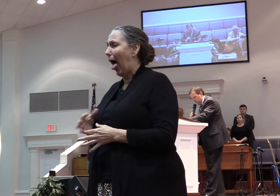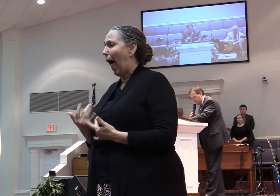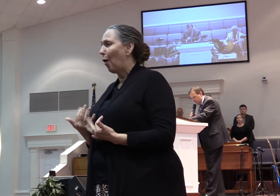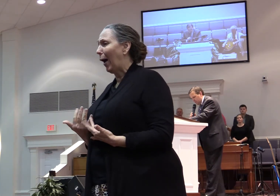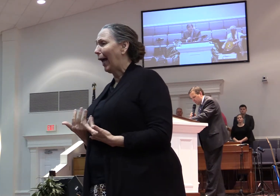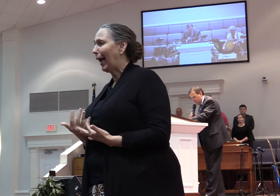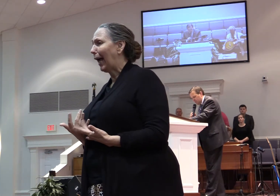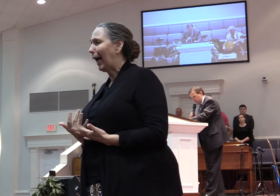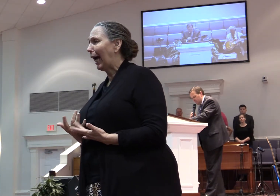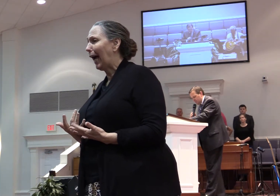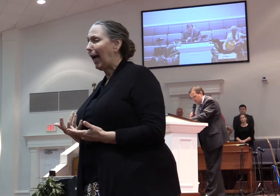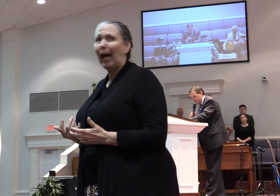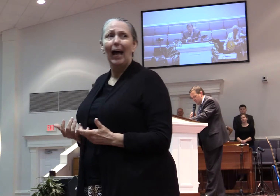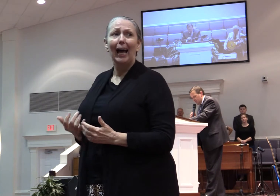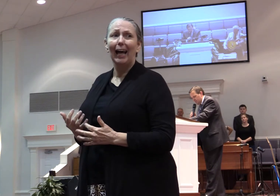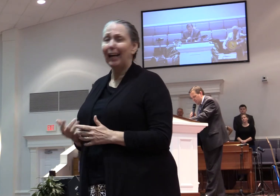in Sodom.